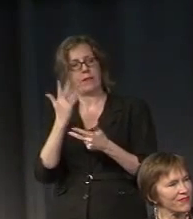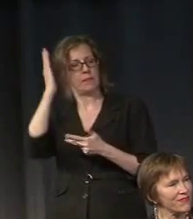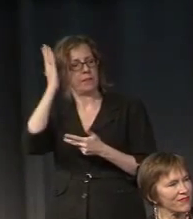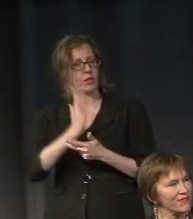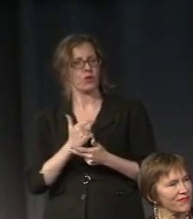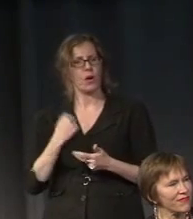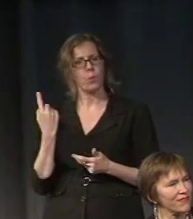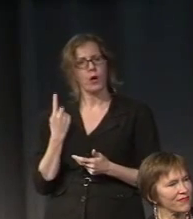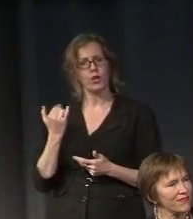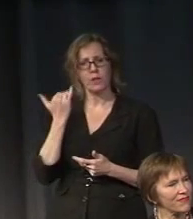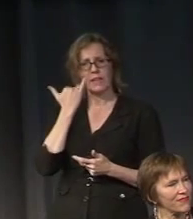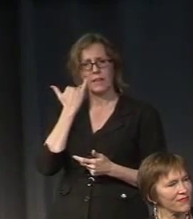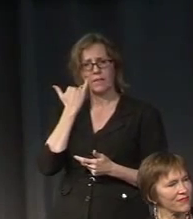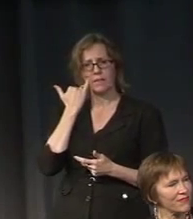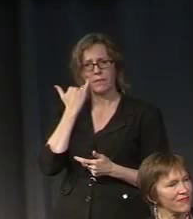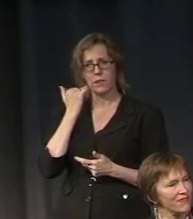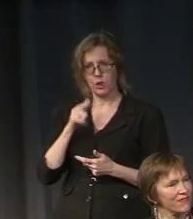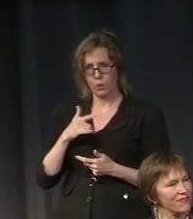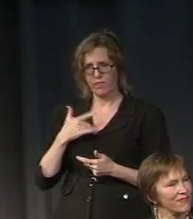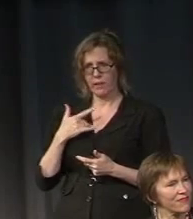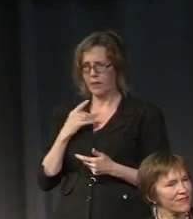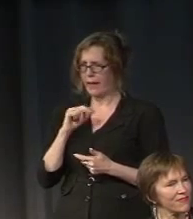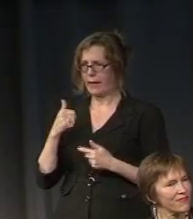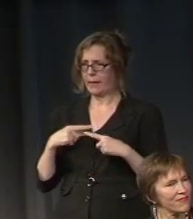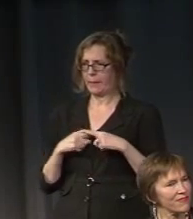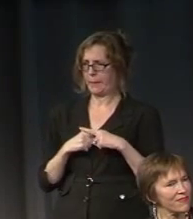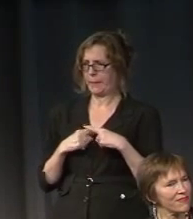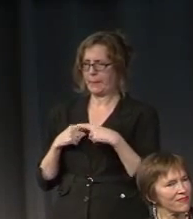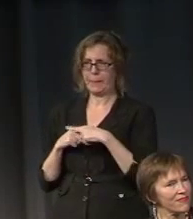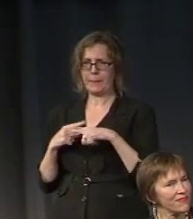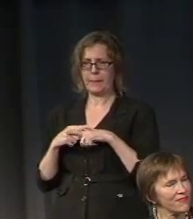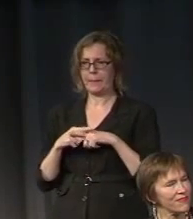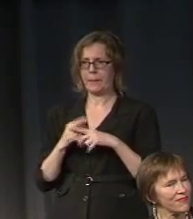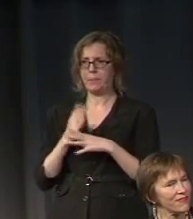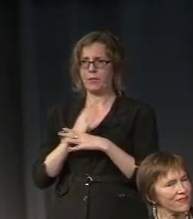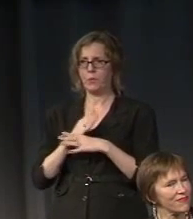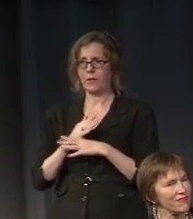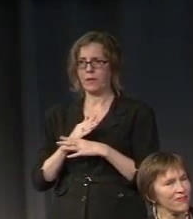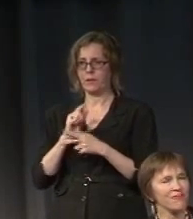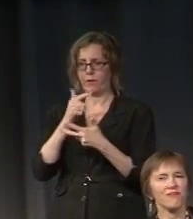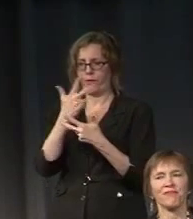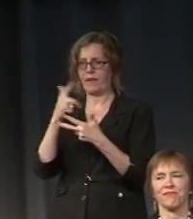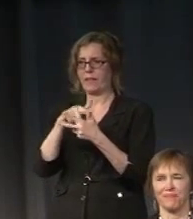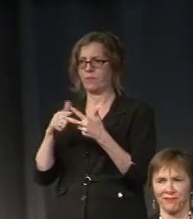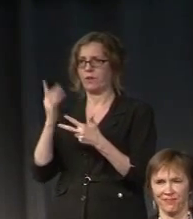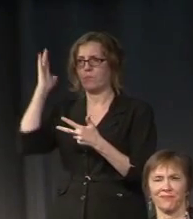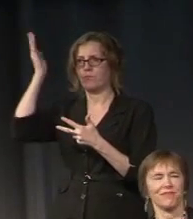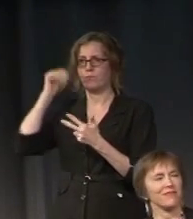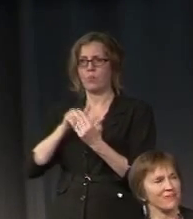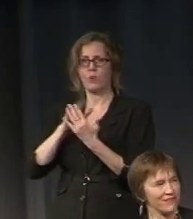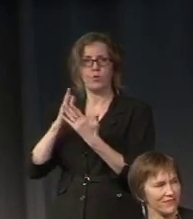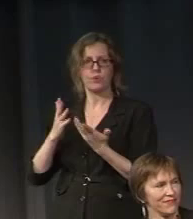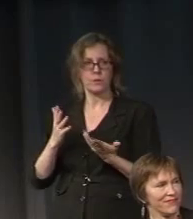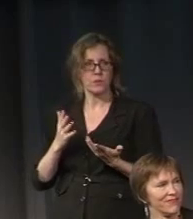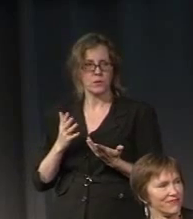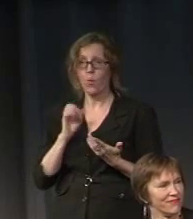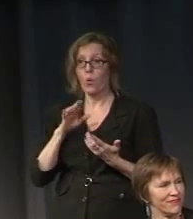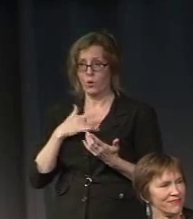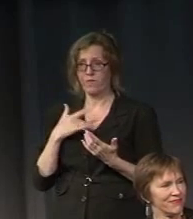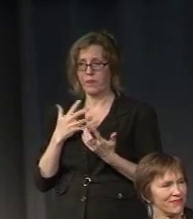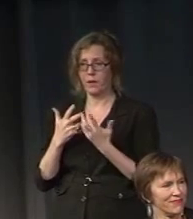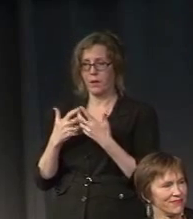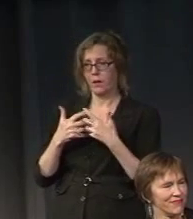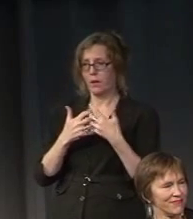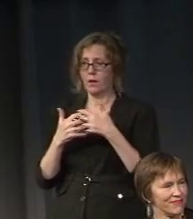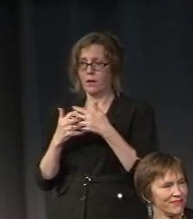of friction between these three different ways that people were speaking about them, or whether these all mesh together at